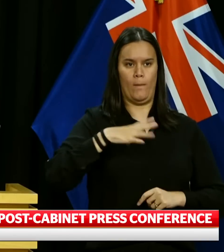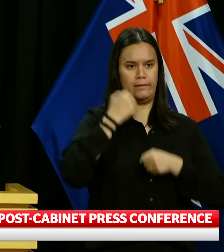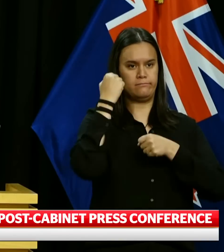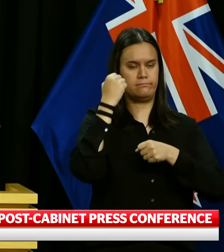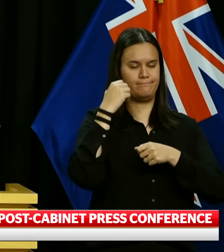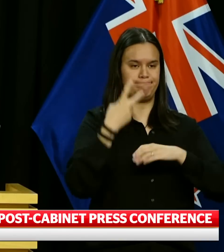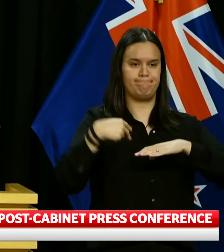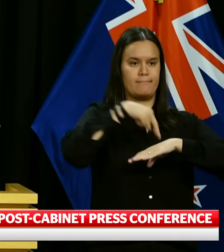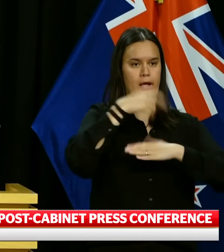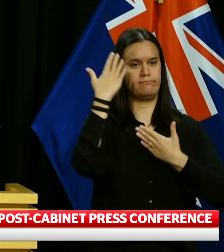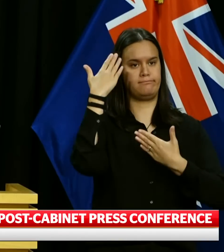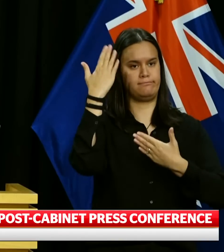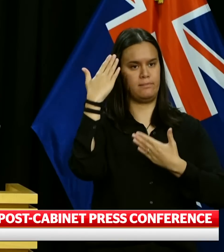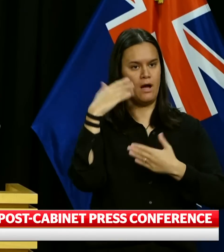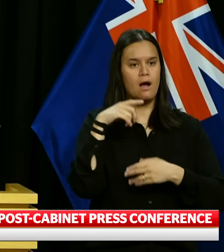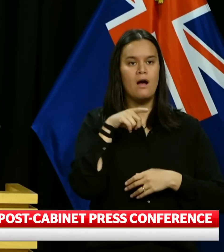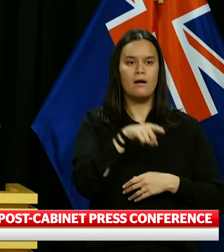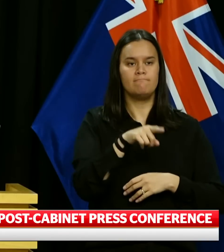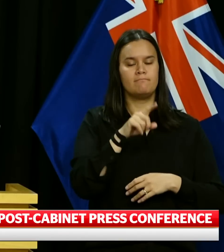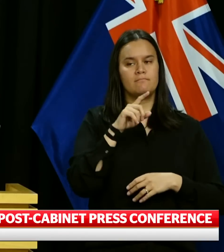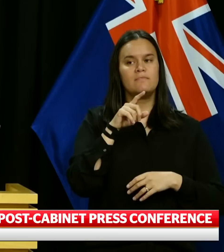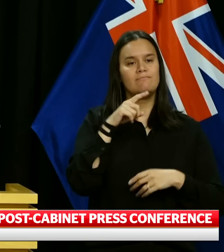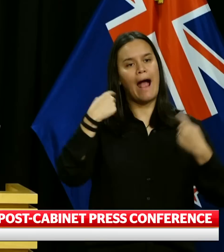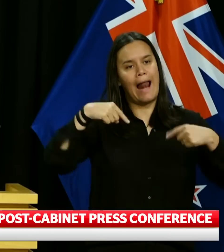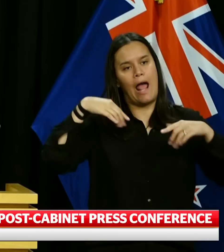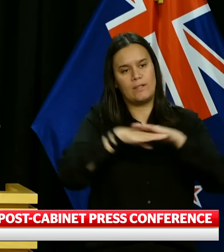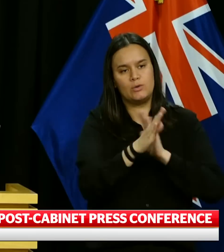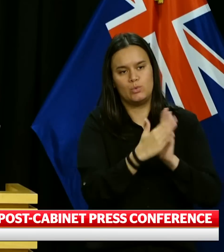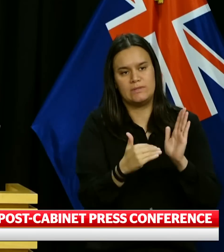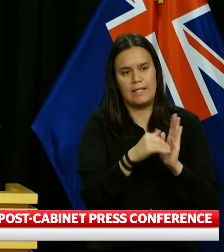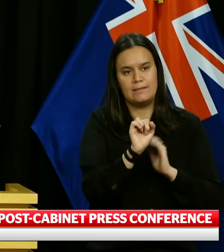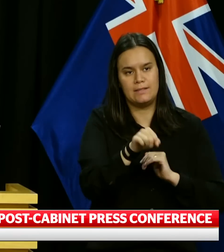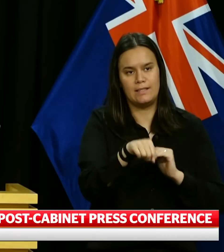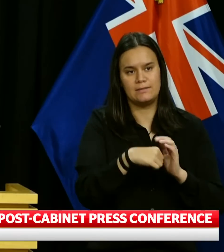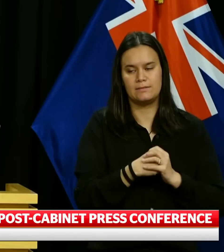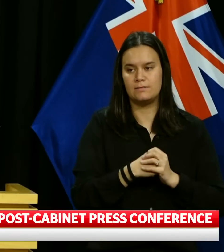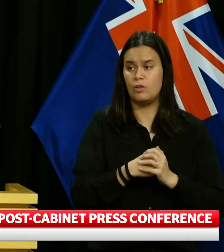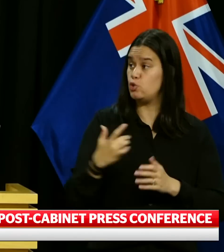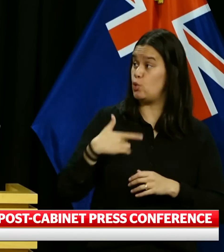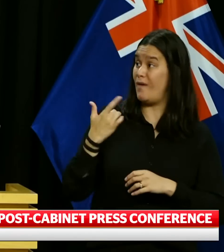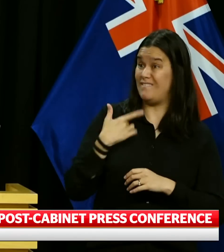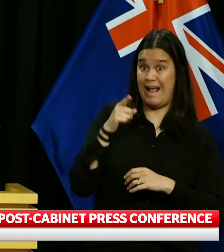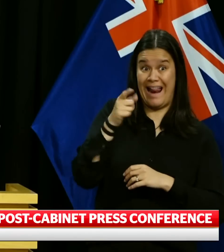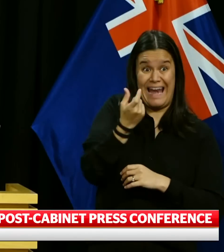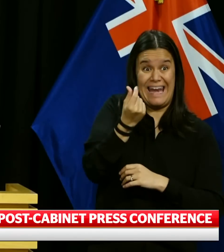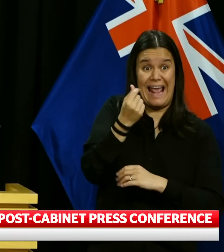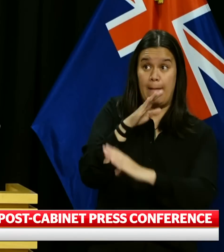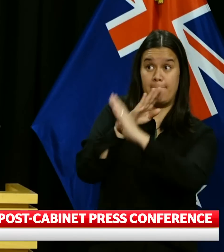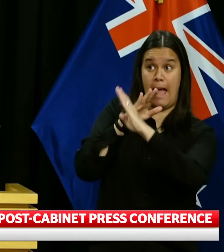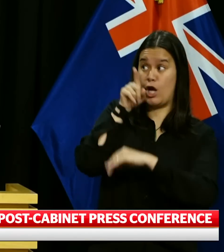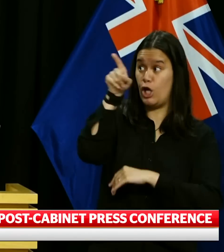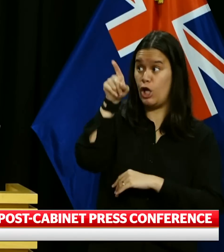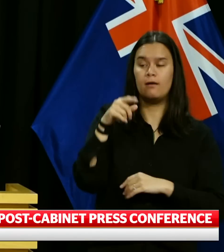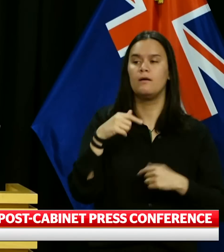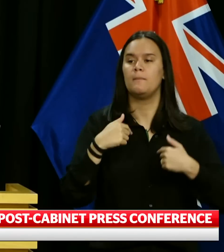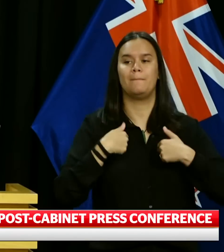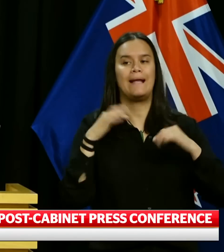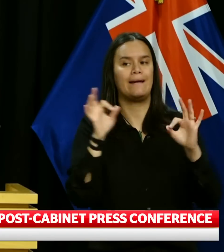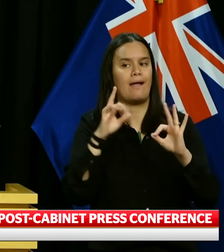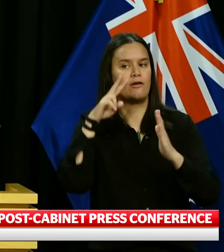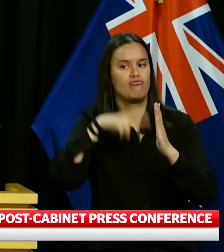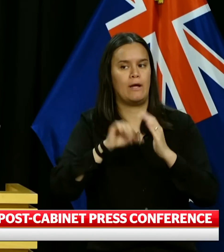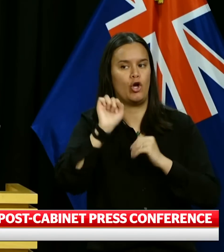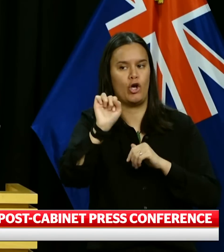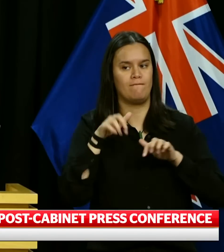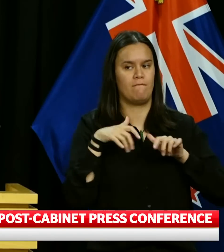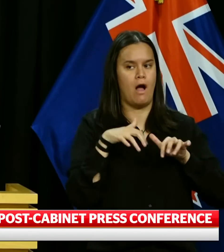should be a very, very high one. Do you think Posey Parker got close to that line? I didn't review the file myself,